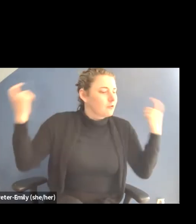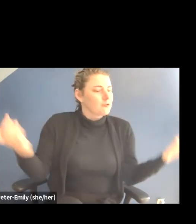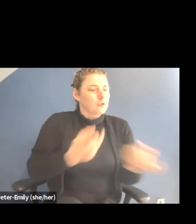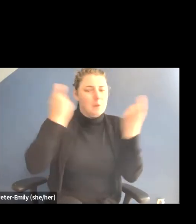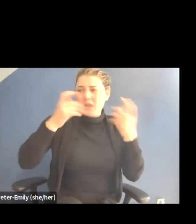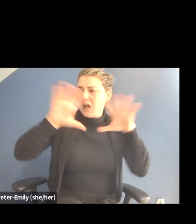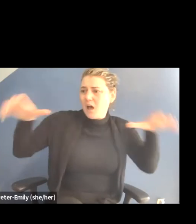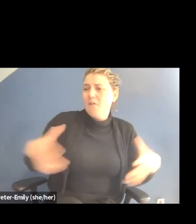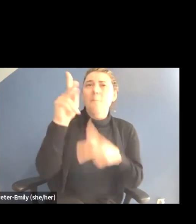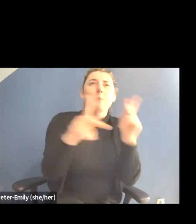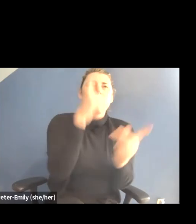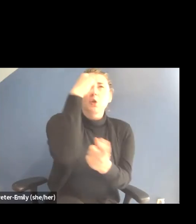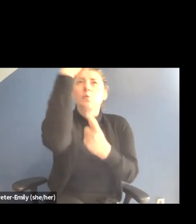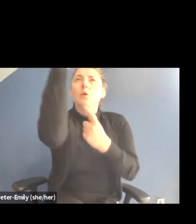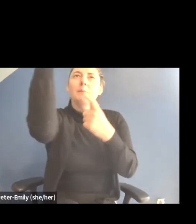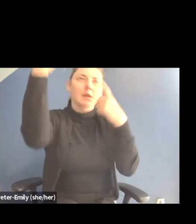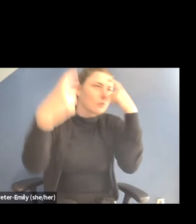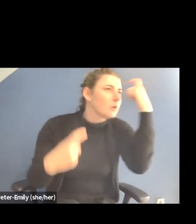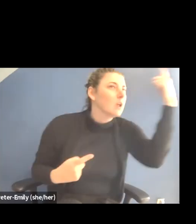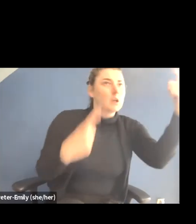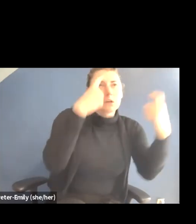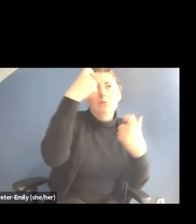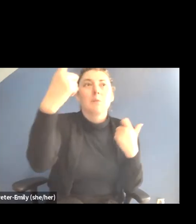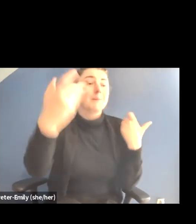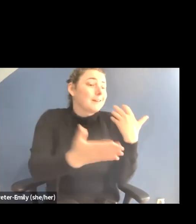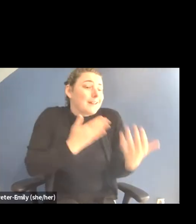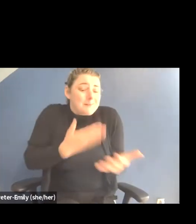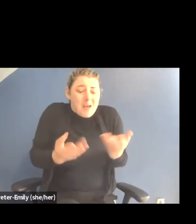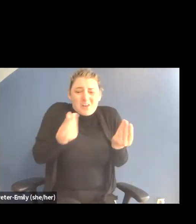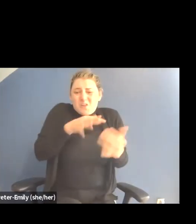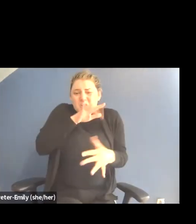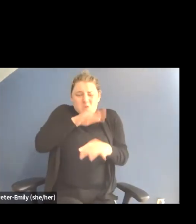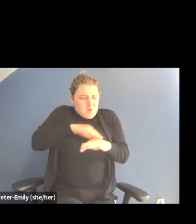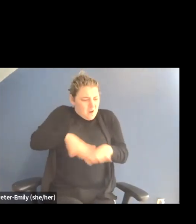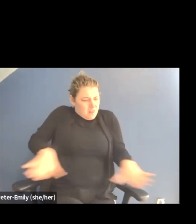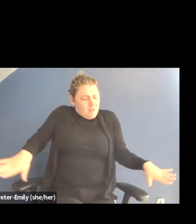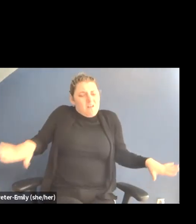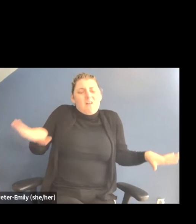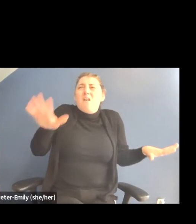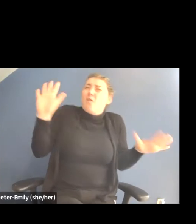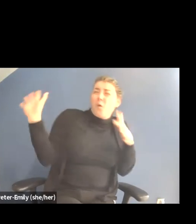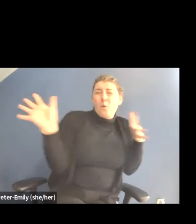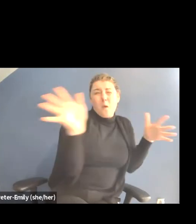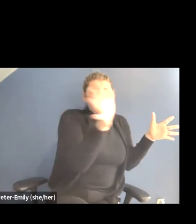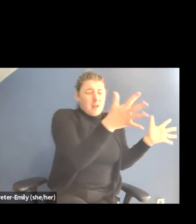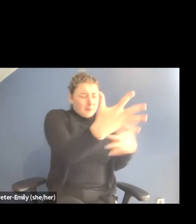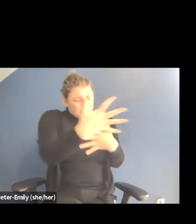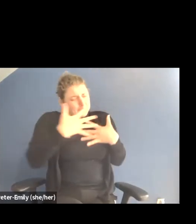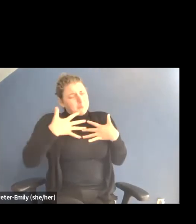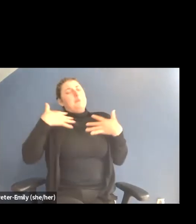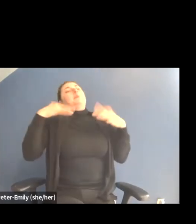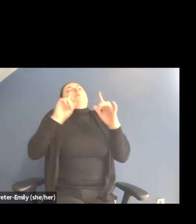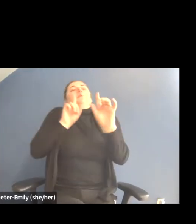people dreaming wildly. Despite the dirt beneath our feet or the wind pushing against our